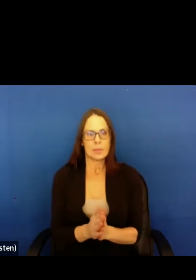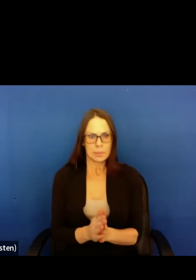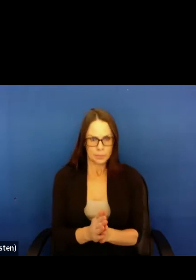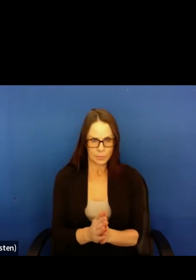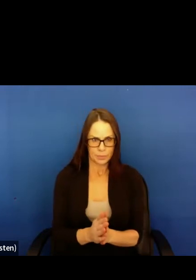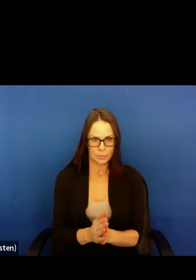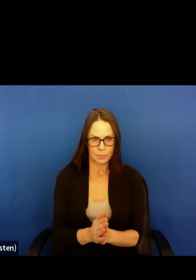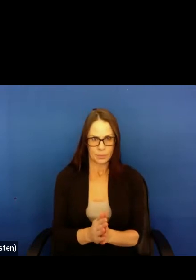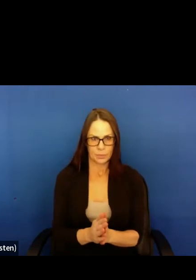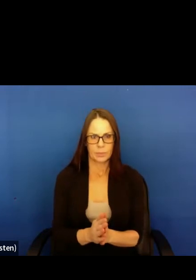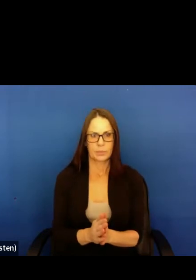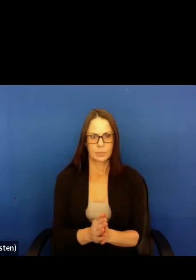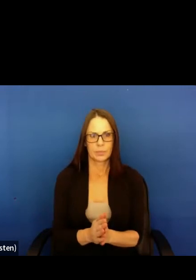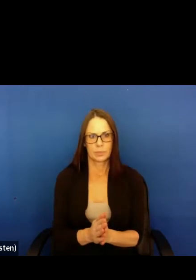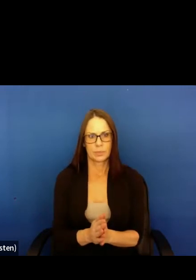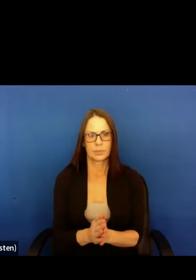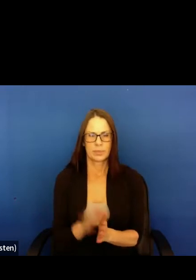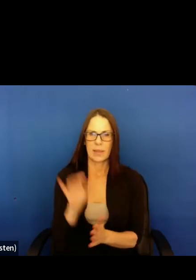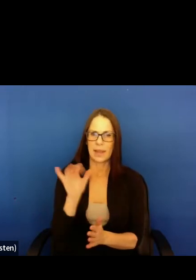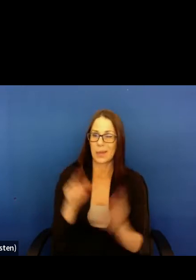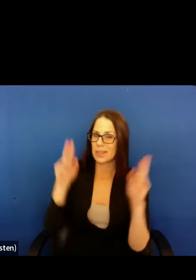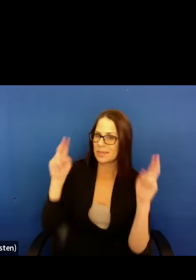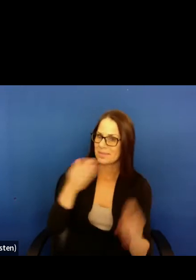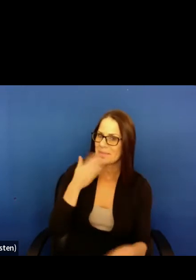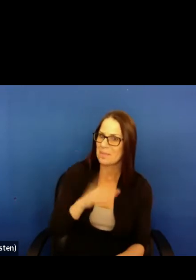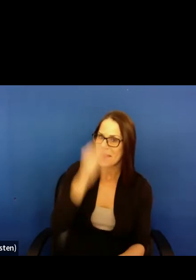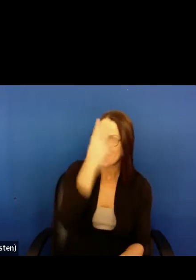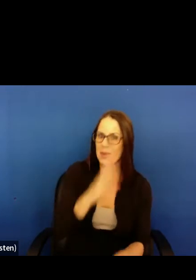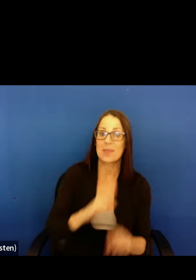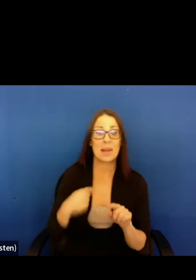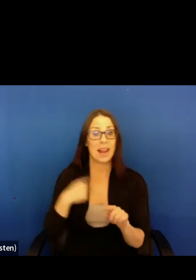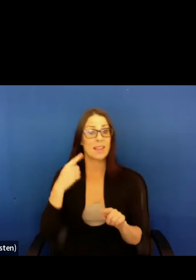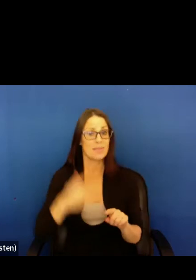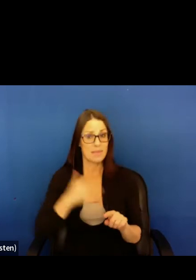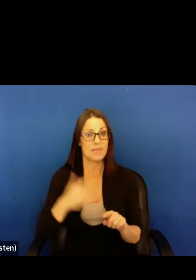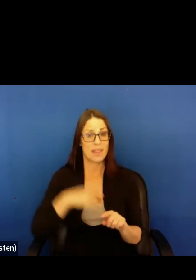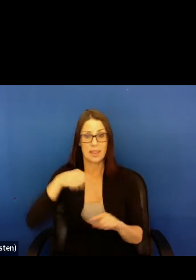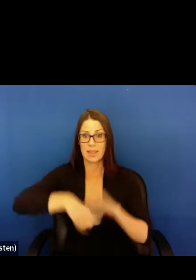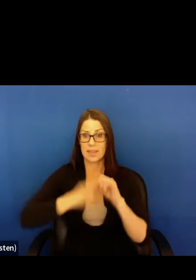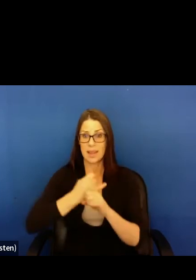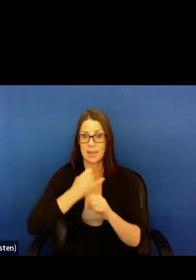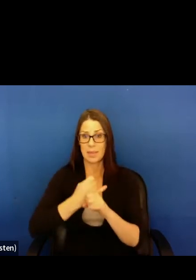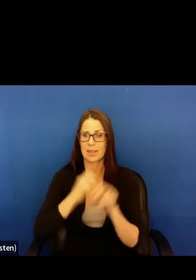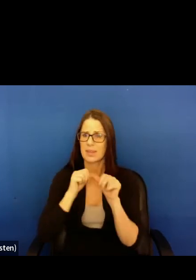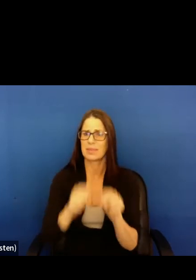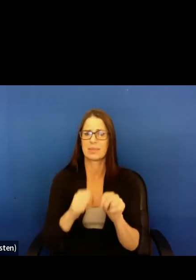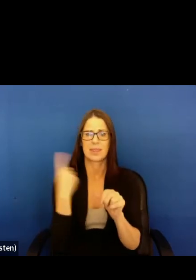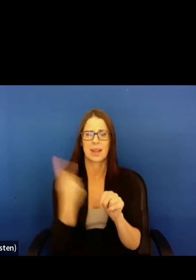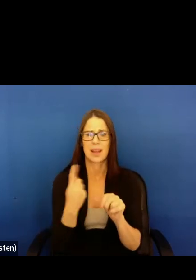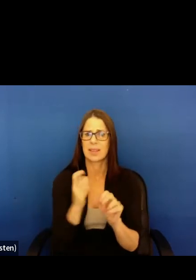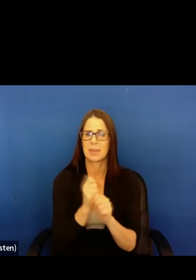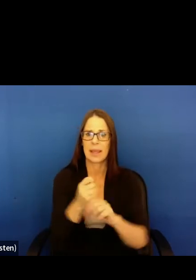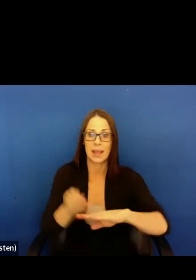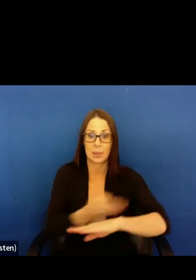So that was sort of what I think is the bad news, but I think the campus is constantly making improvements. Mickey and I were just talking about